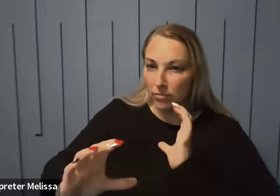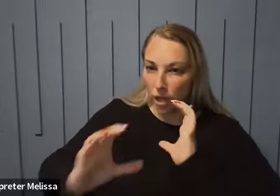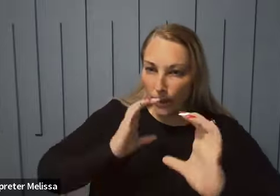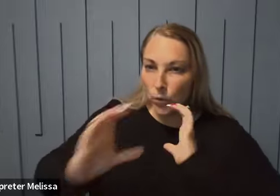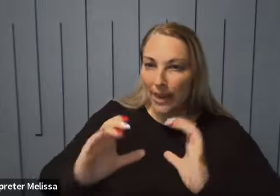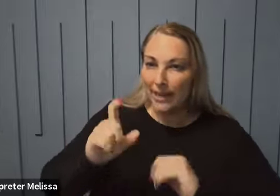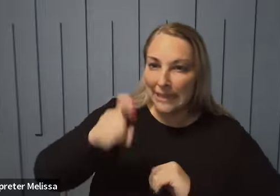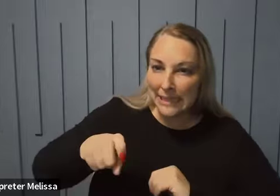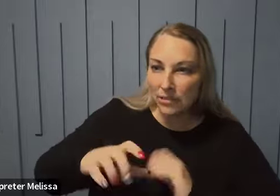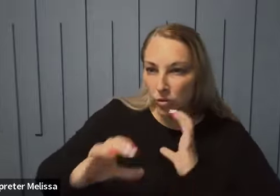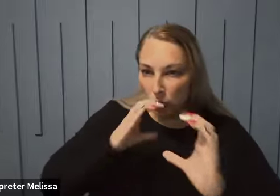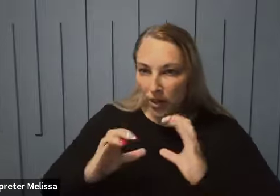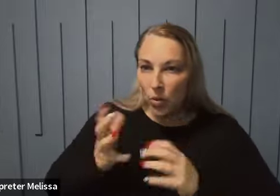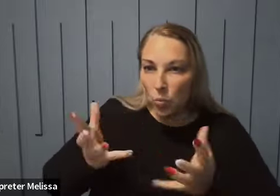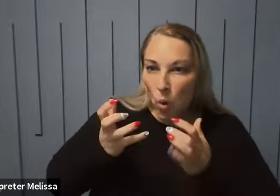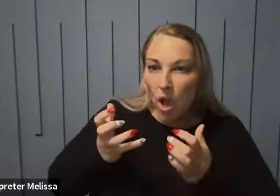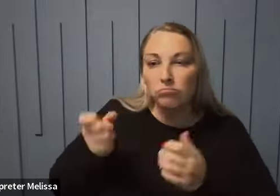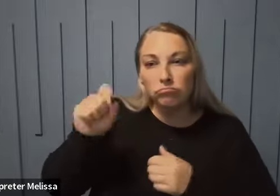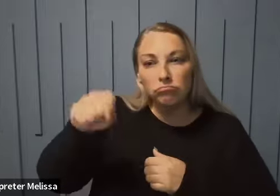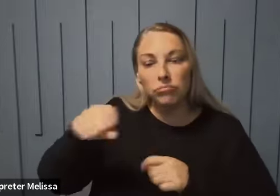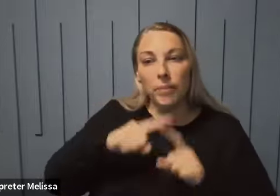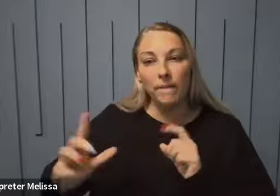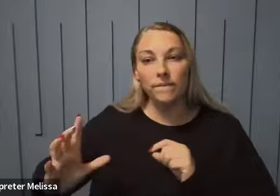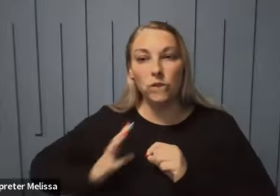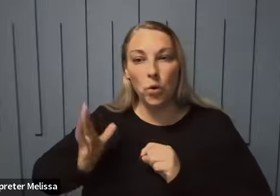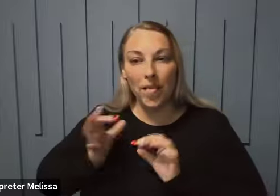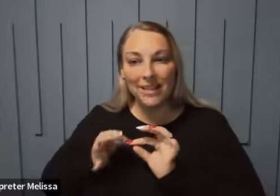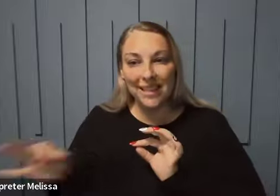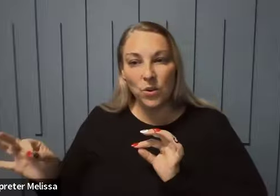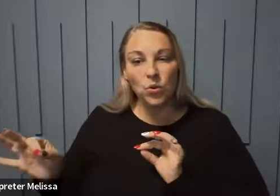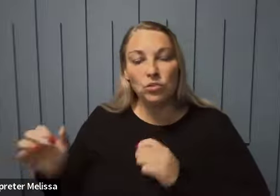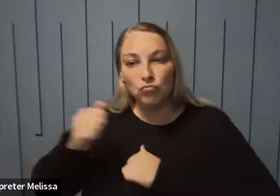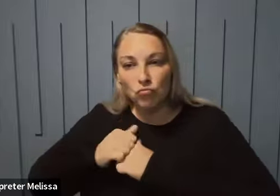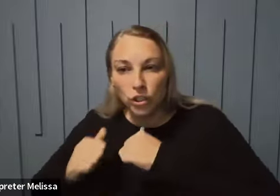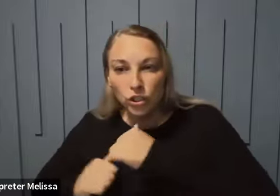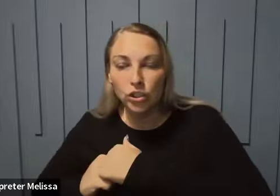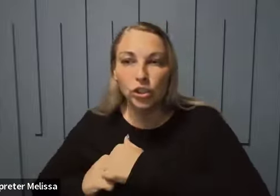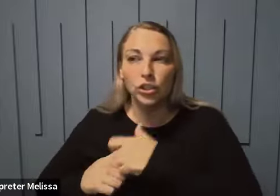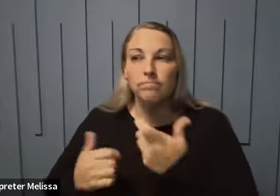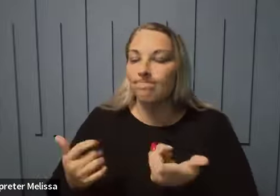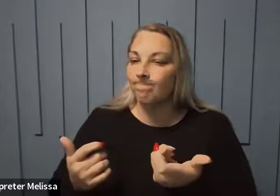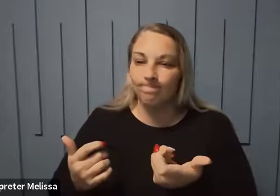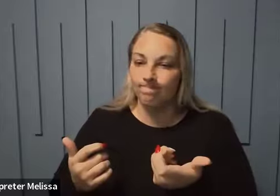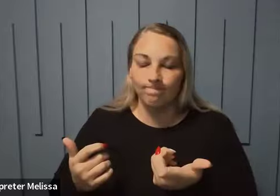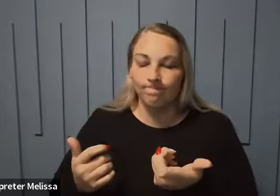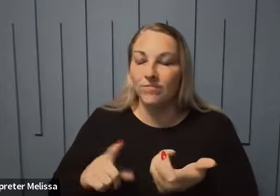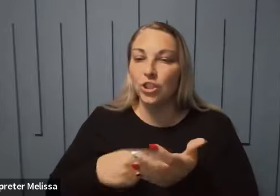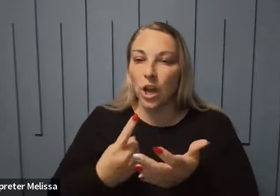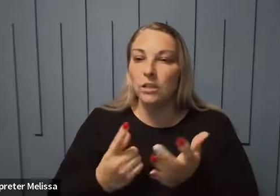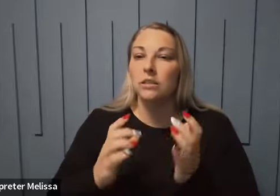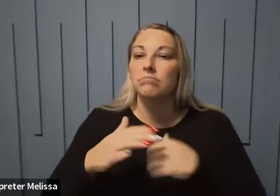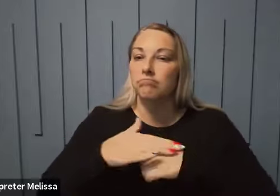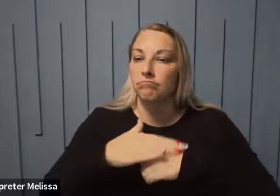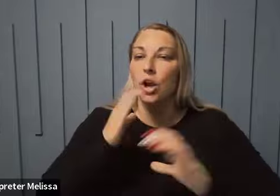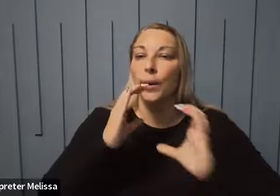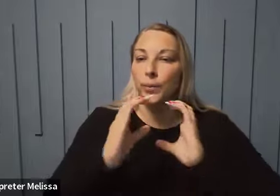and needs, but that doesn't mean they have formalized language structures in place that they're using. They're just communicating.